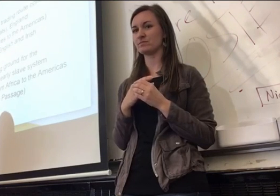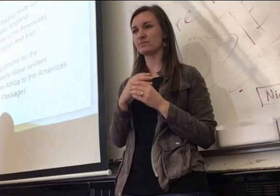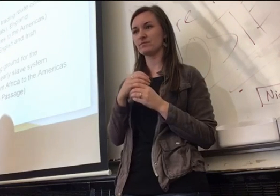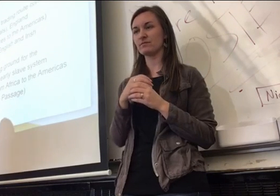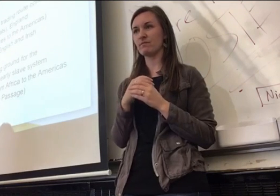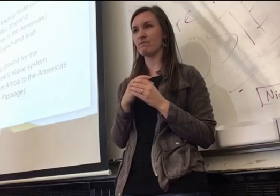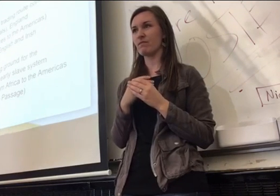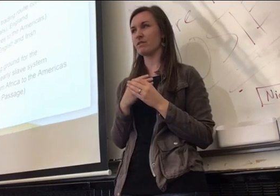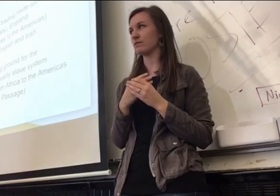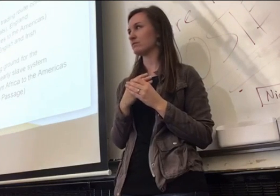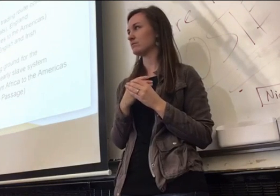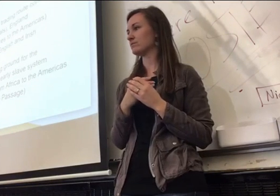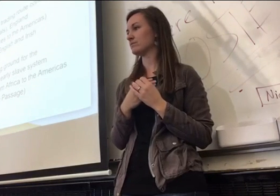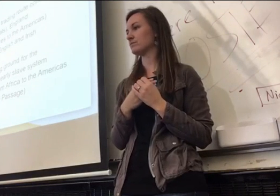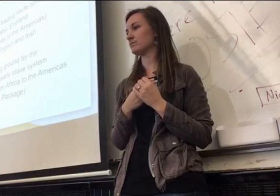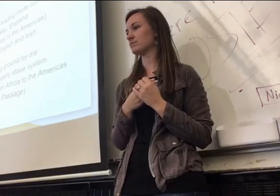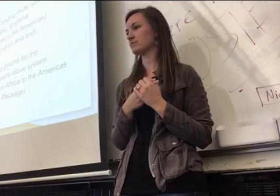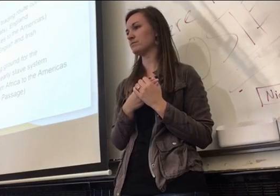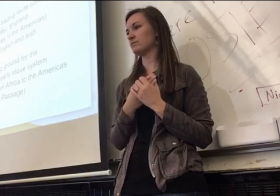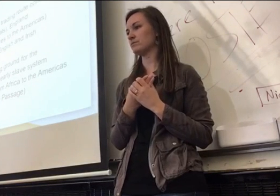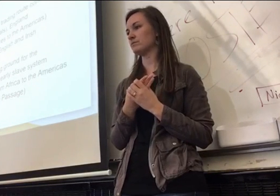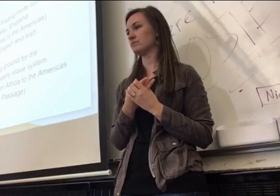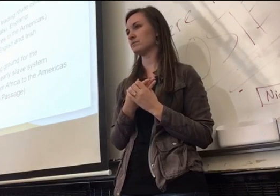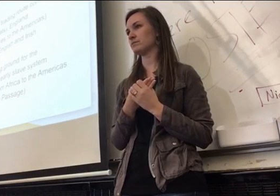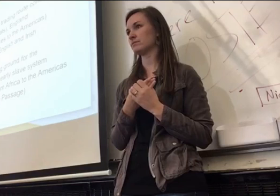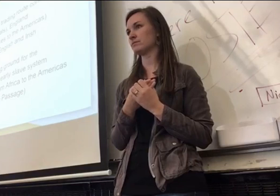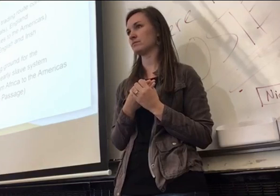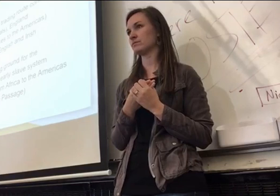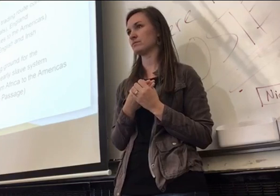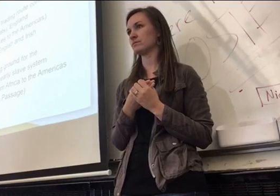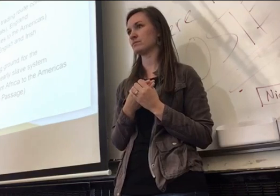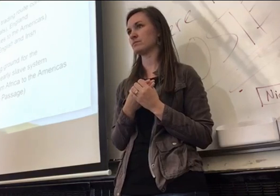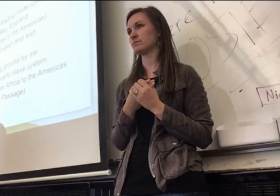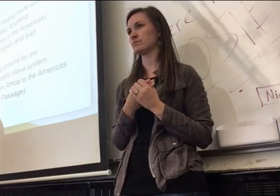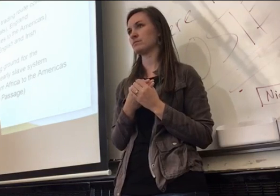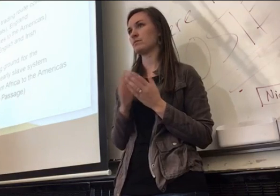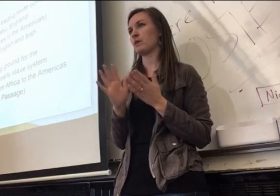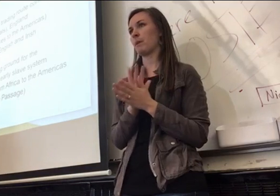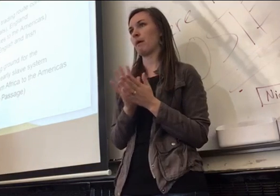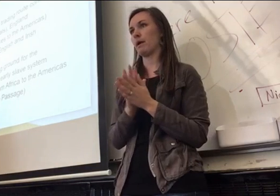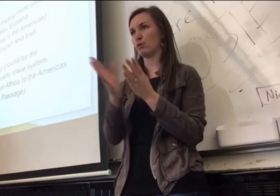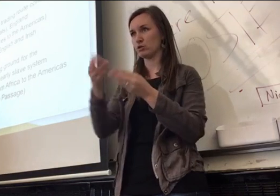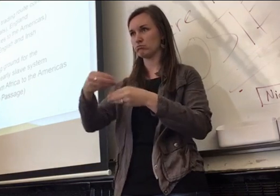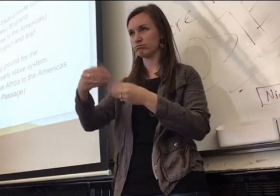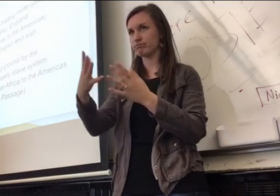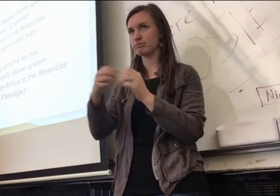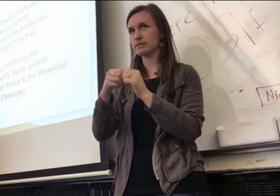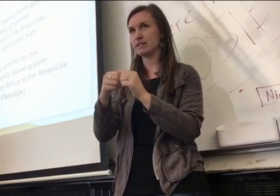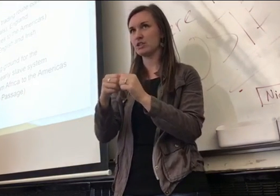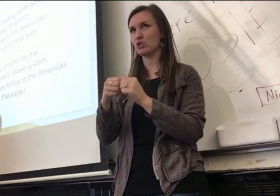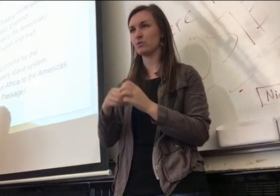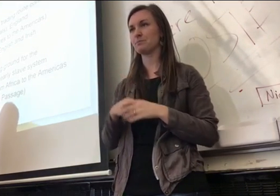No. Put these into the middle. So pass these out in the middle area.